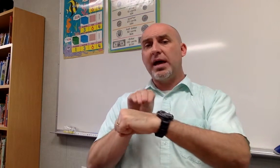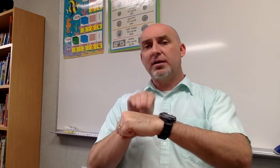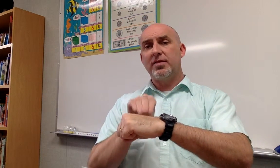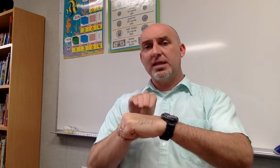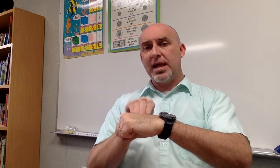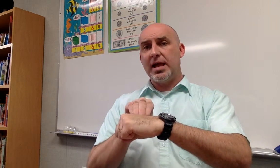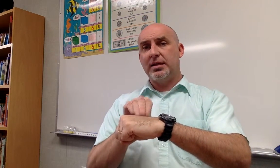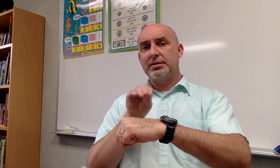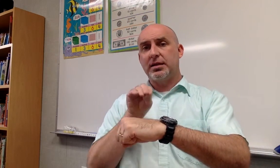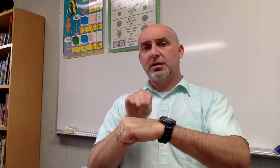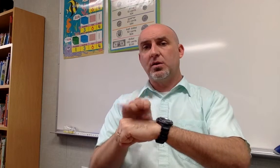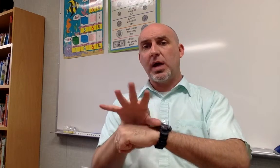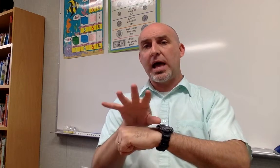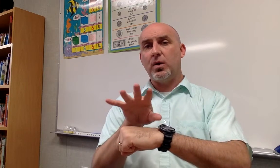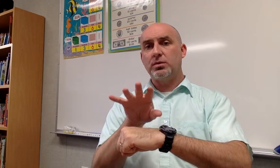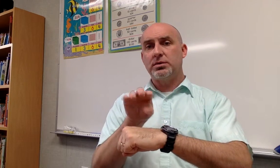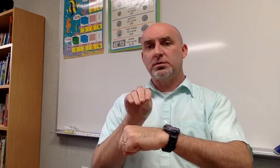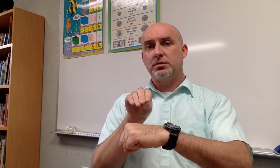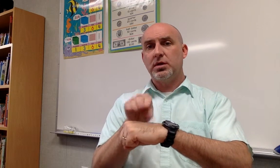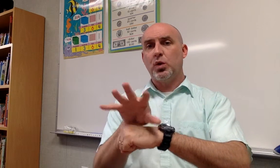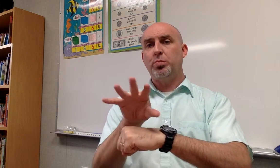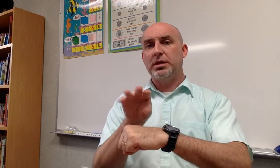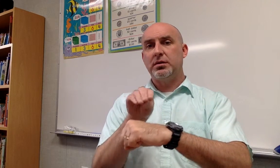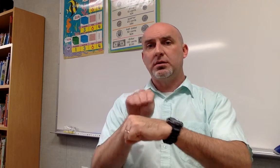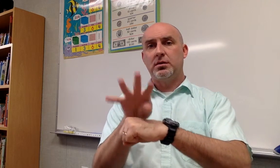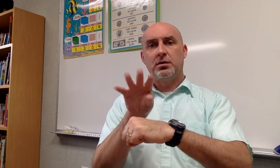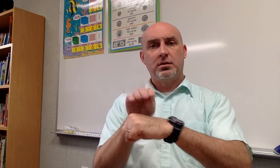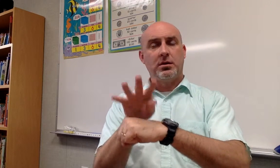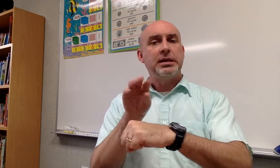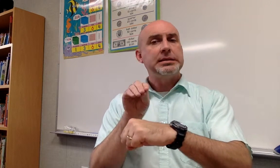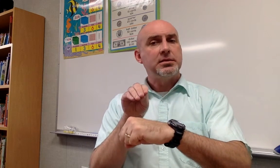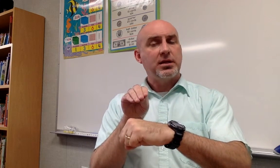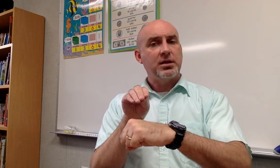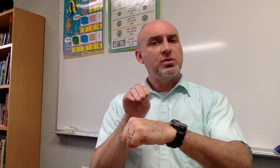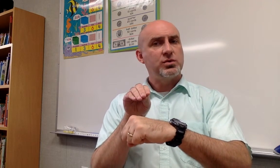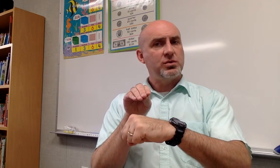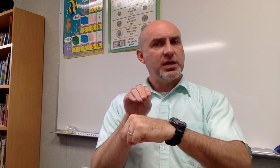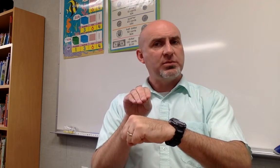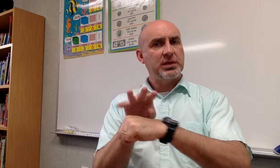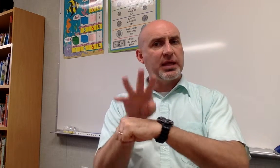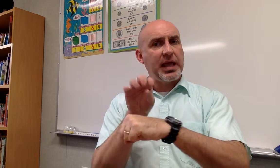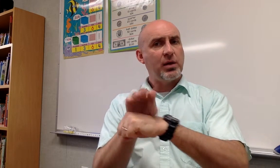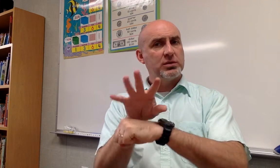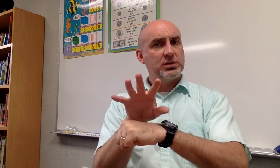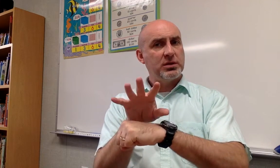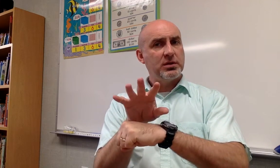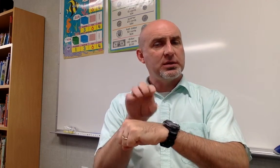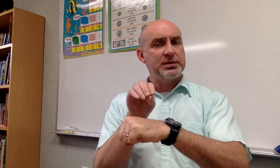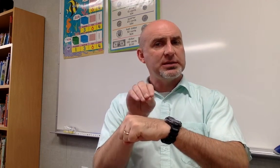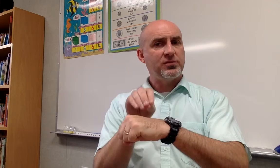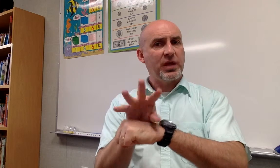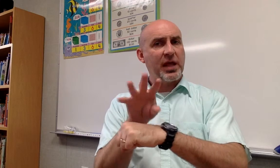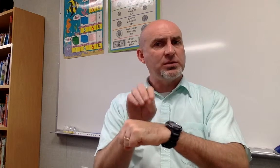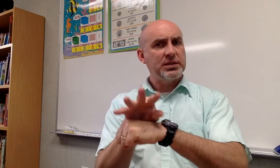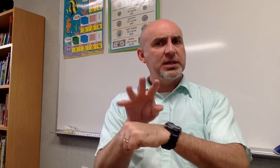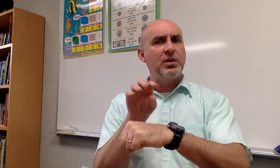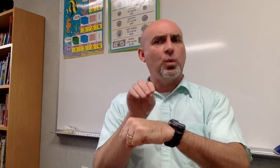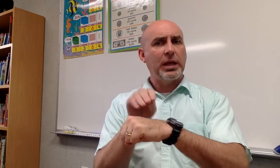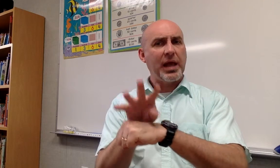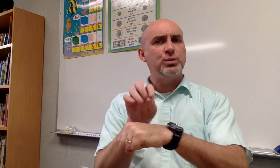of the hand, it's going to go out and open. And it goes 2 times. Okay, counsel. This is for counseling or